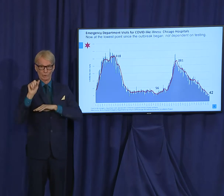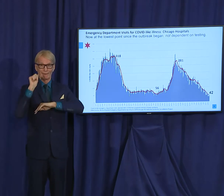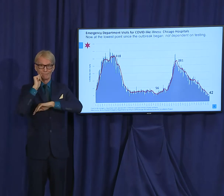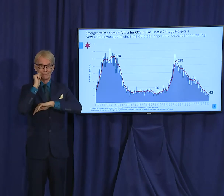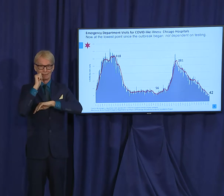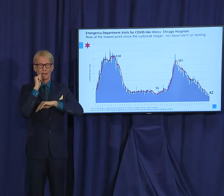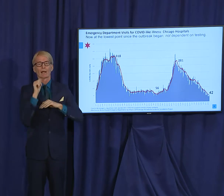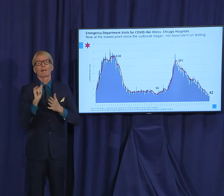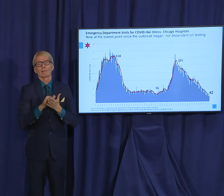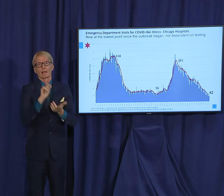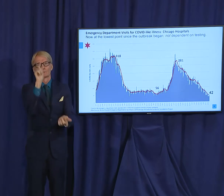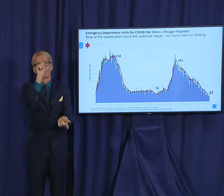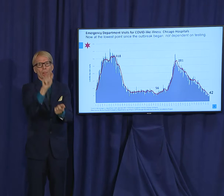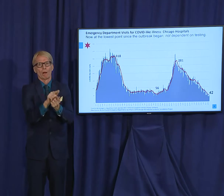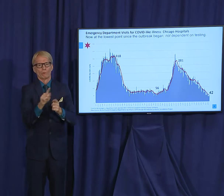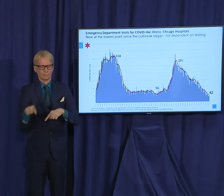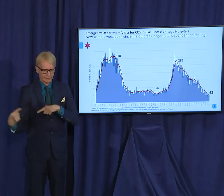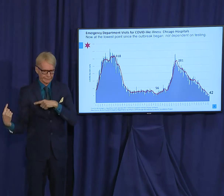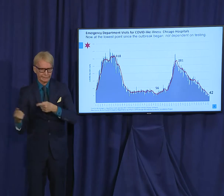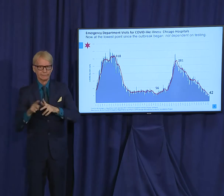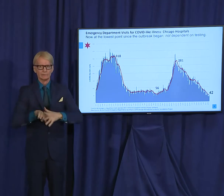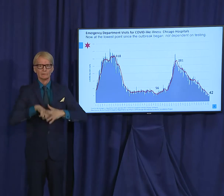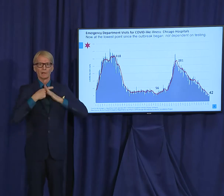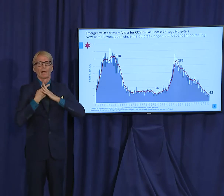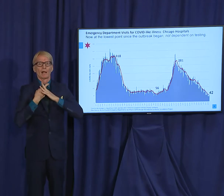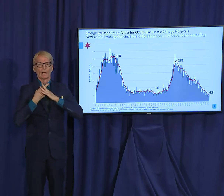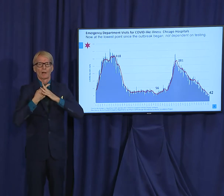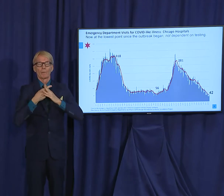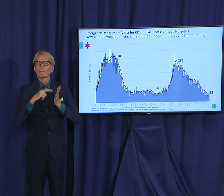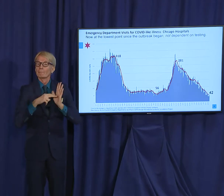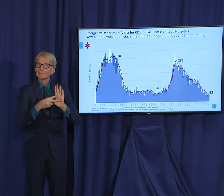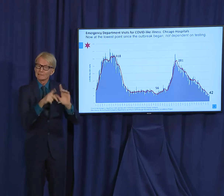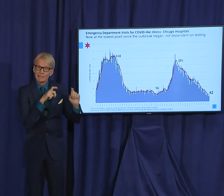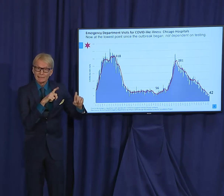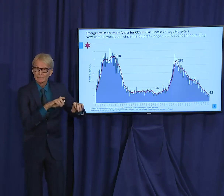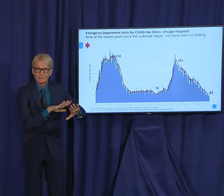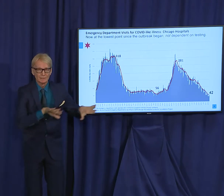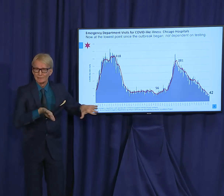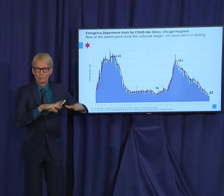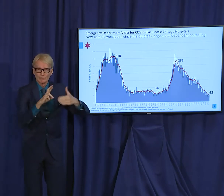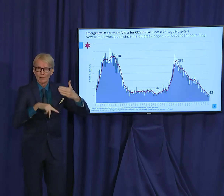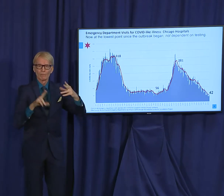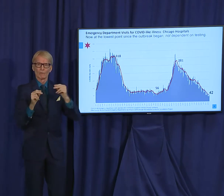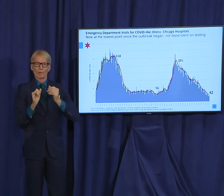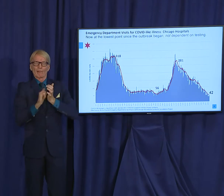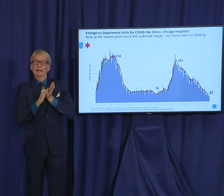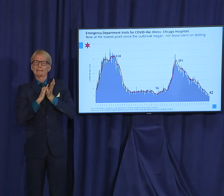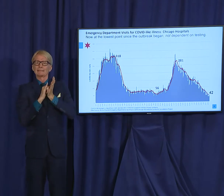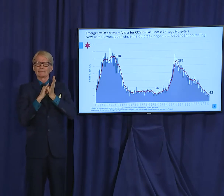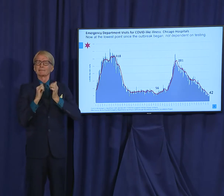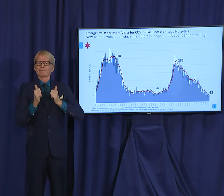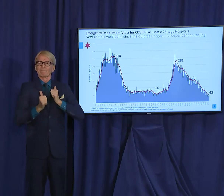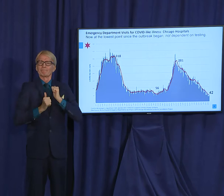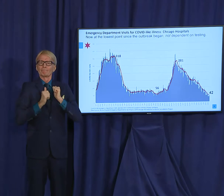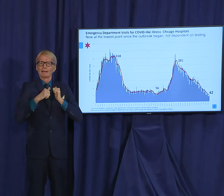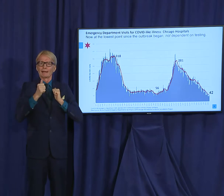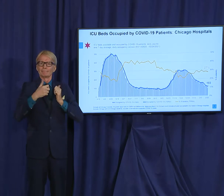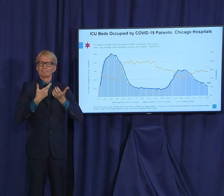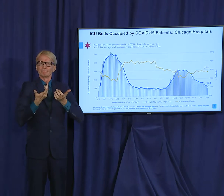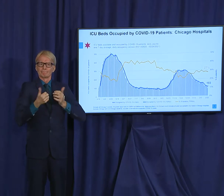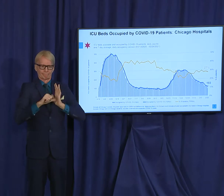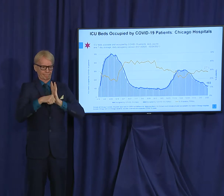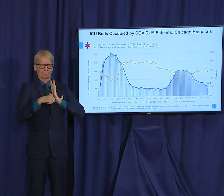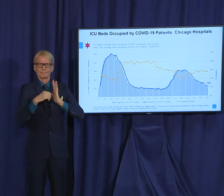that we've seen since this broke out. This is not dependent on testing. It's one of the most sensitive measures that we had, and it continues to